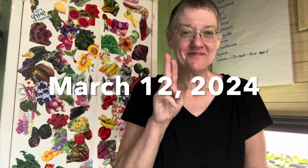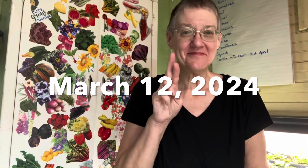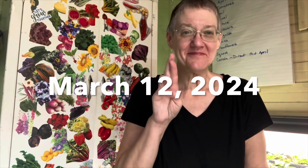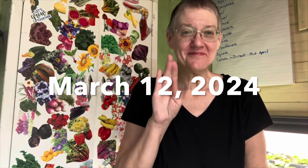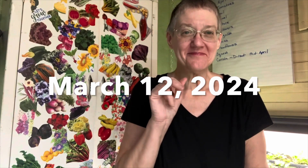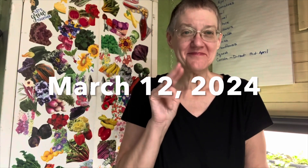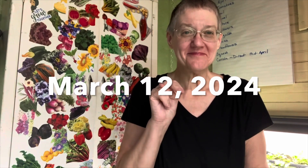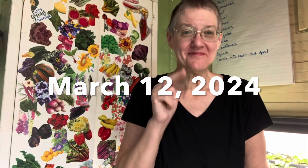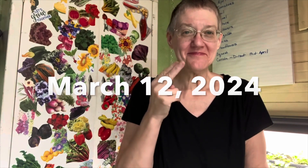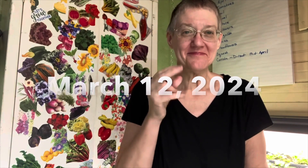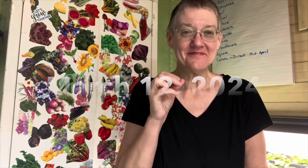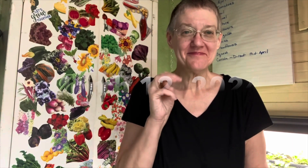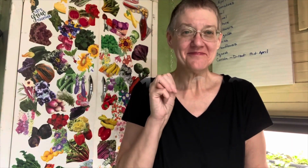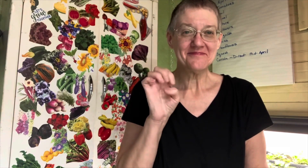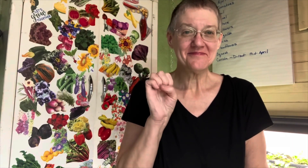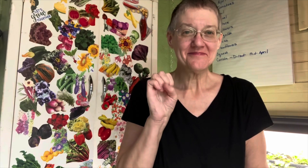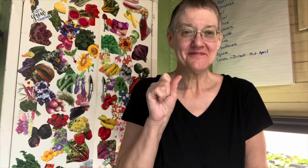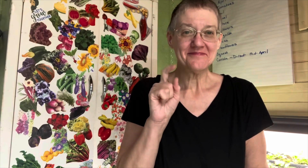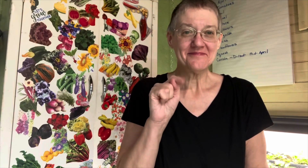Urban Homestead.